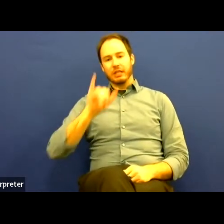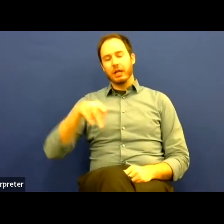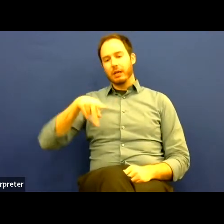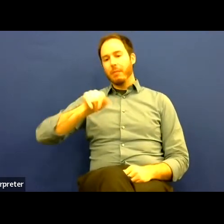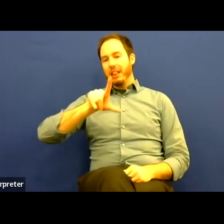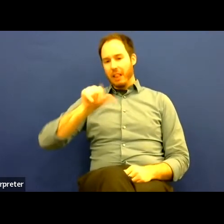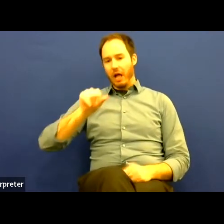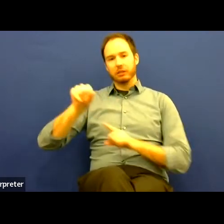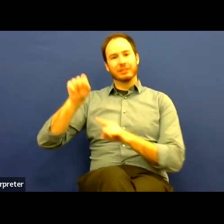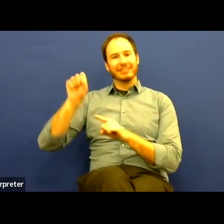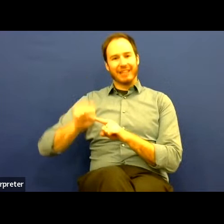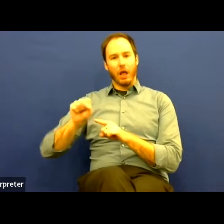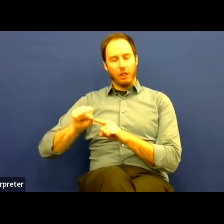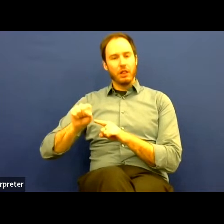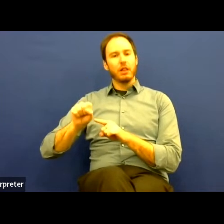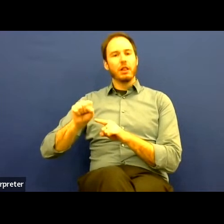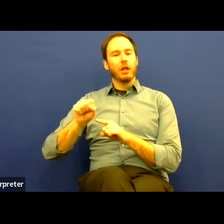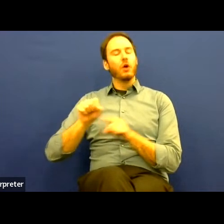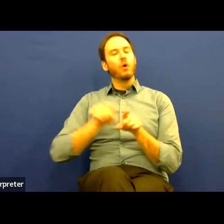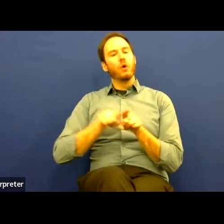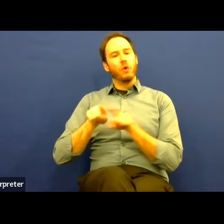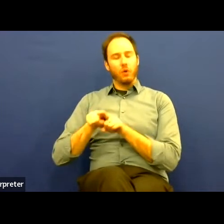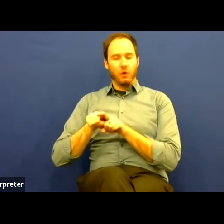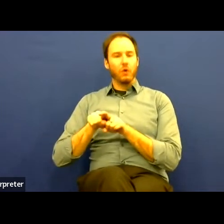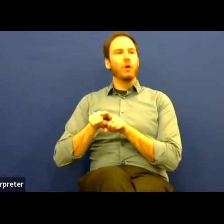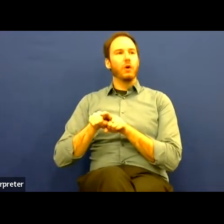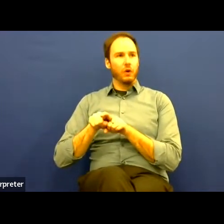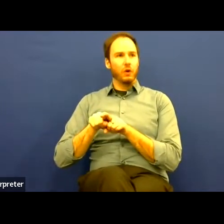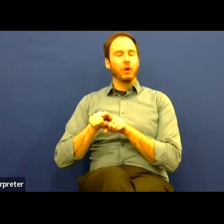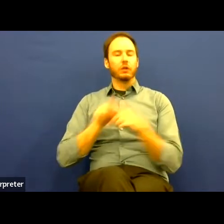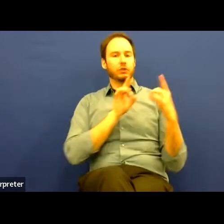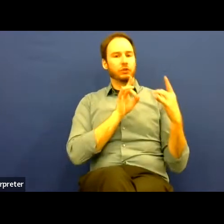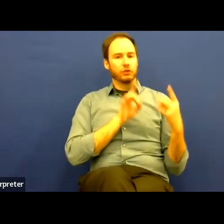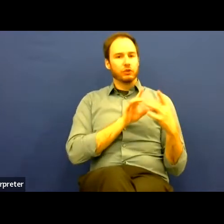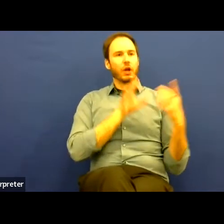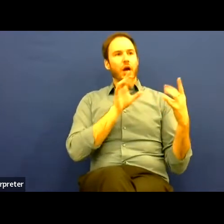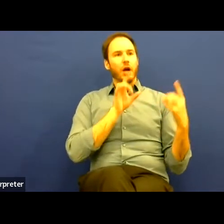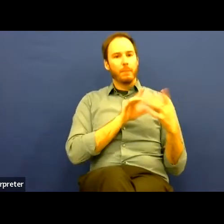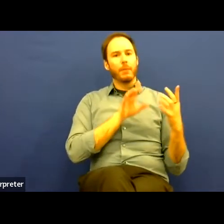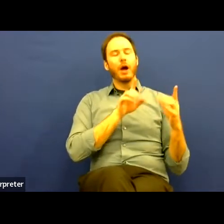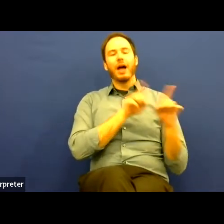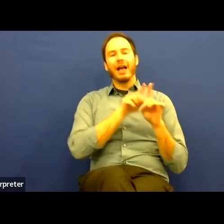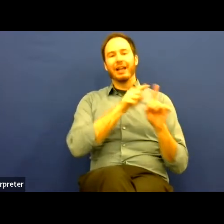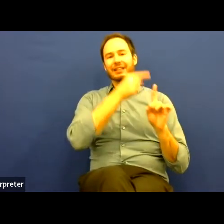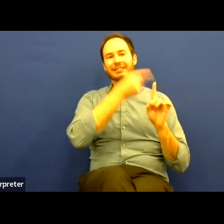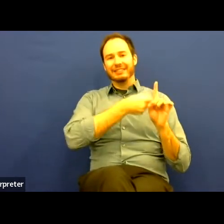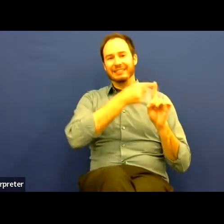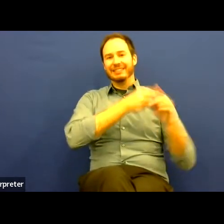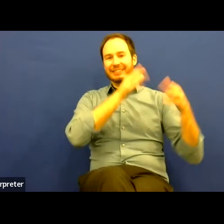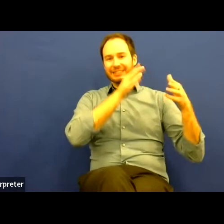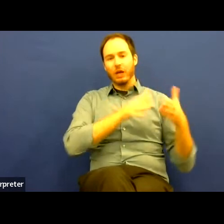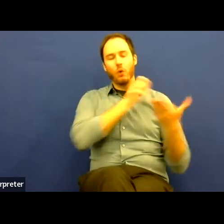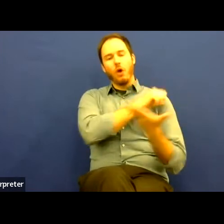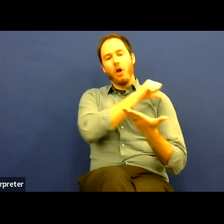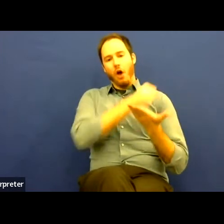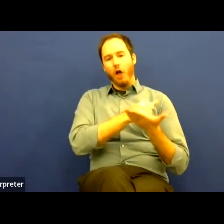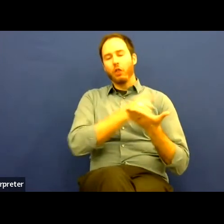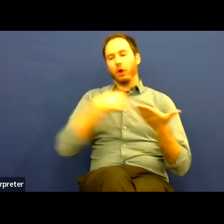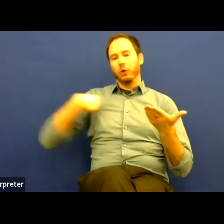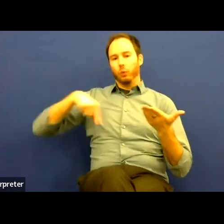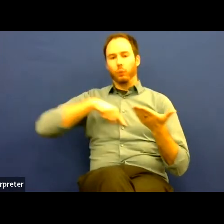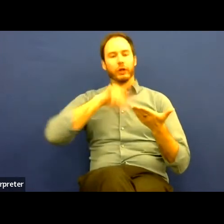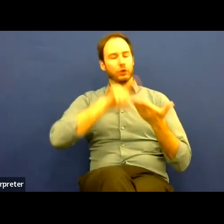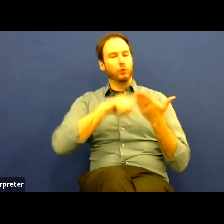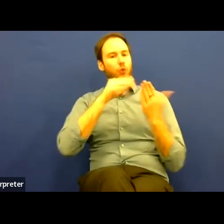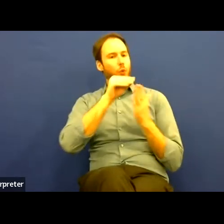South, as well as Starbucks as a tenant has authorized us to make